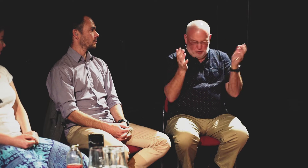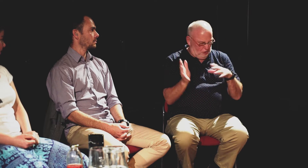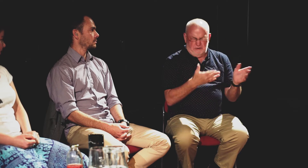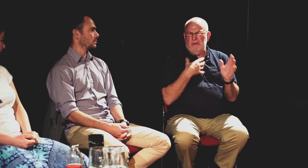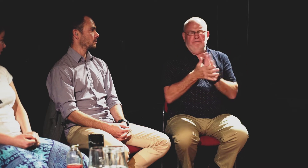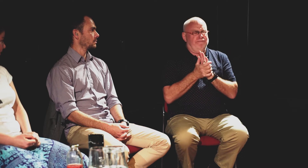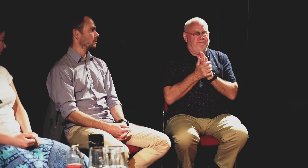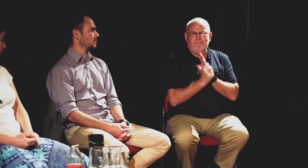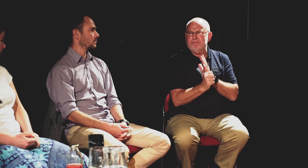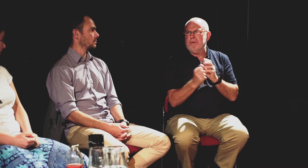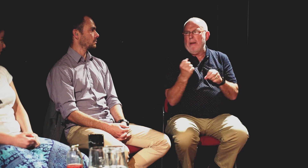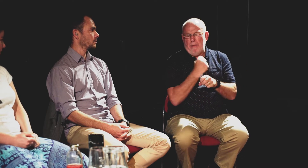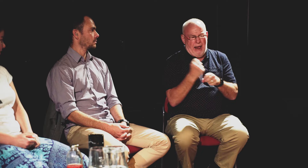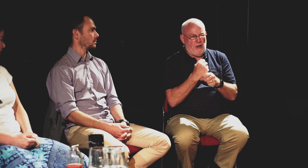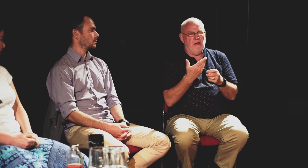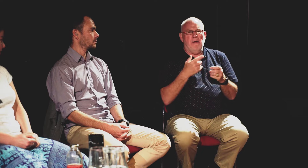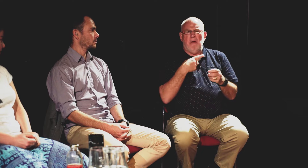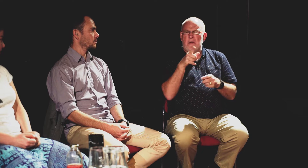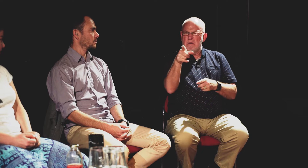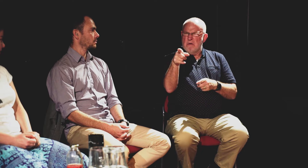after 5 years the 10,000, and I was quite a skilled cabinet maker.